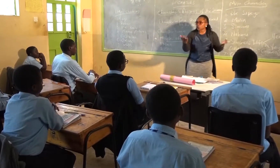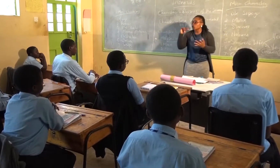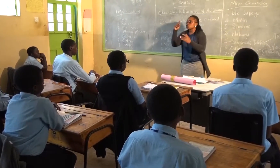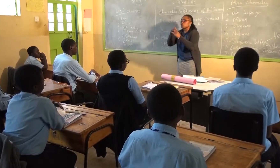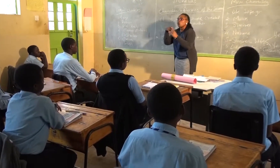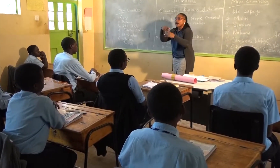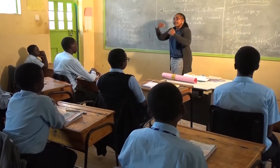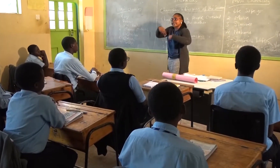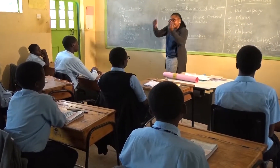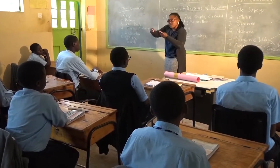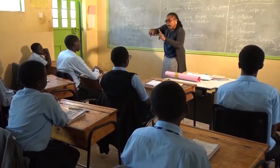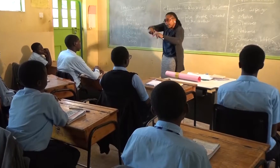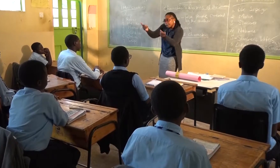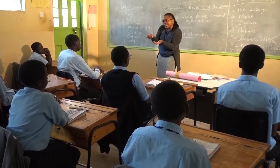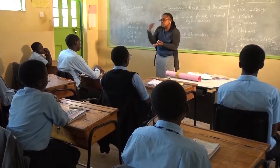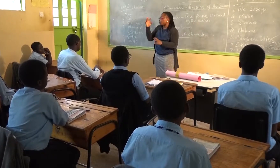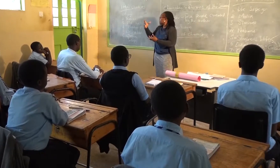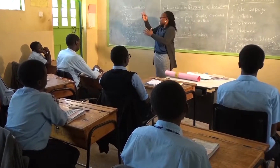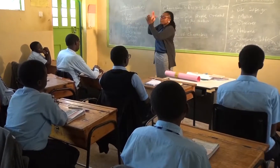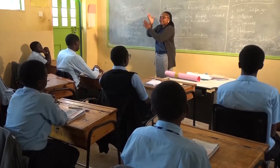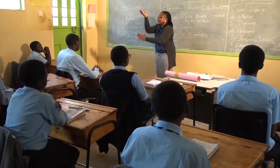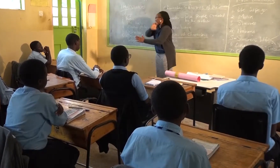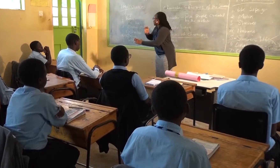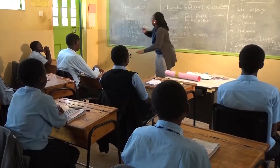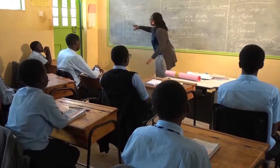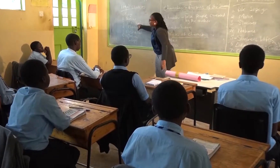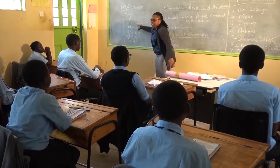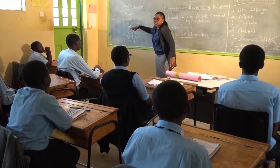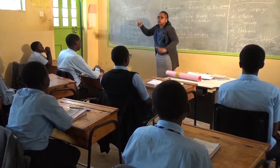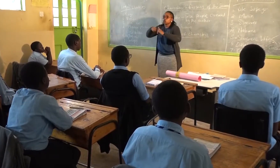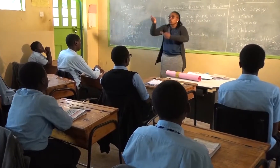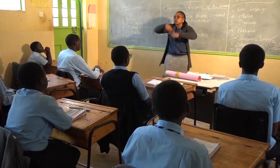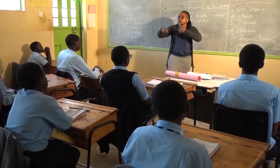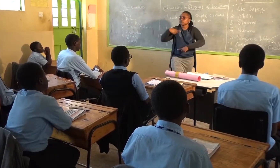was to give a place for the main characters to.